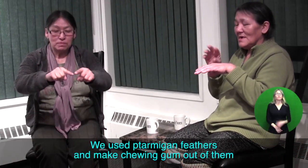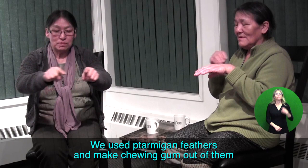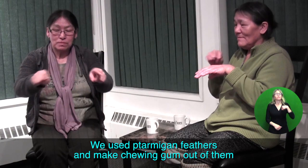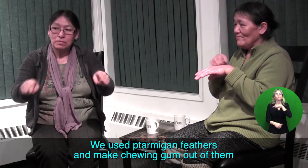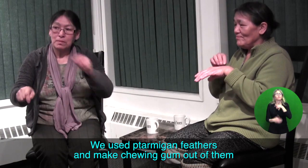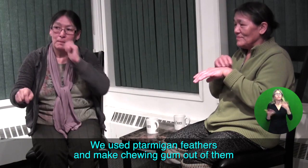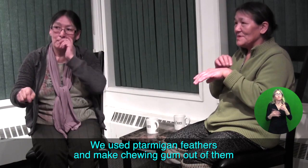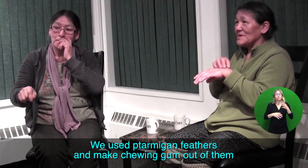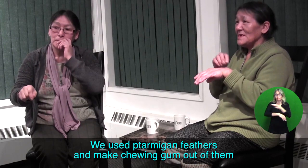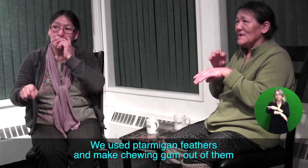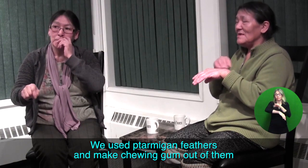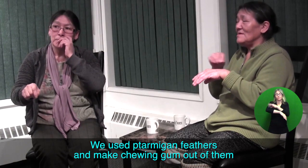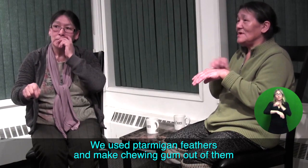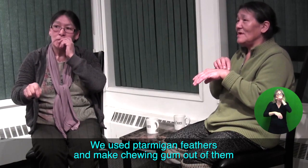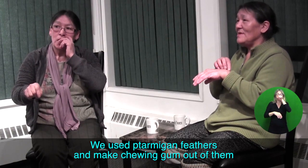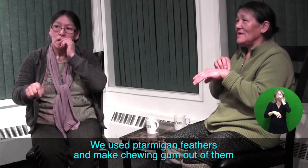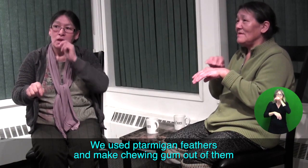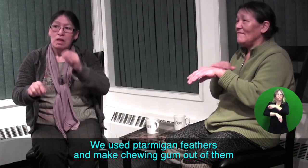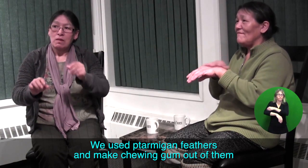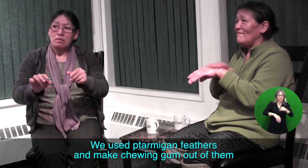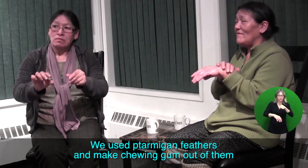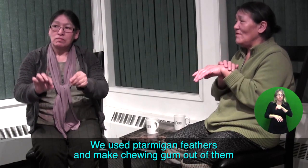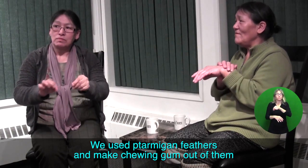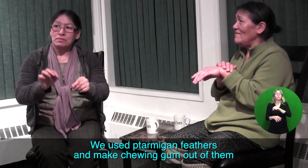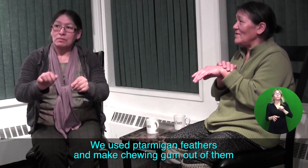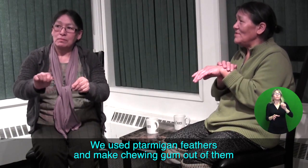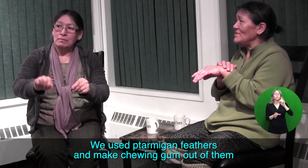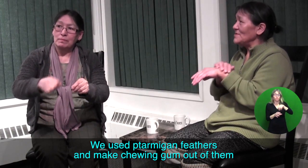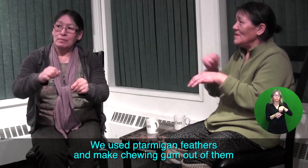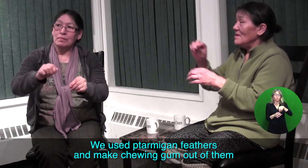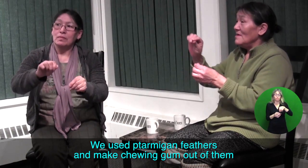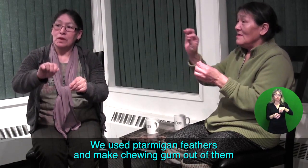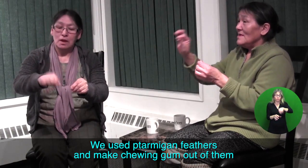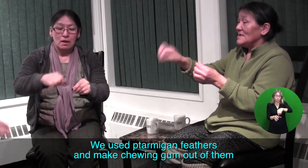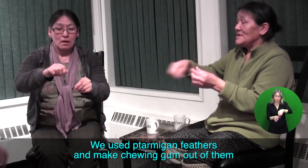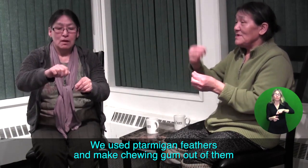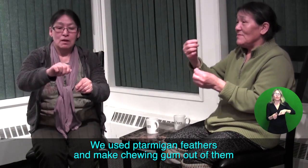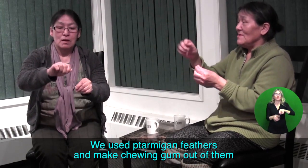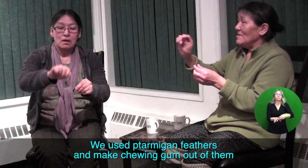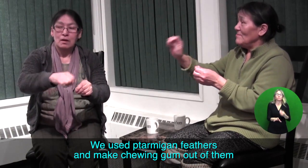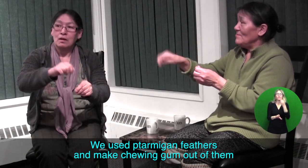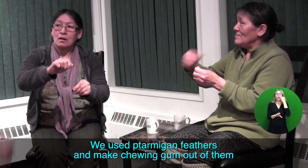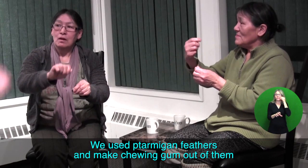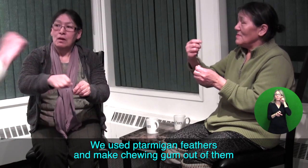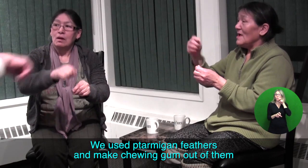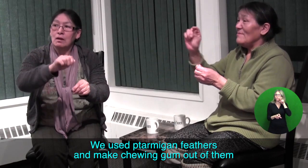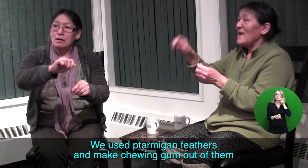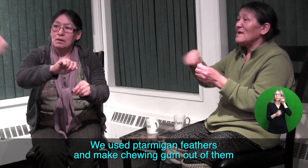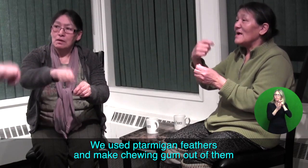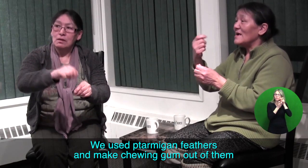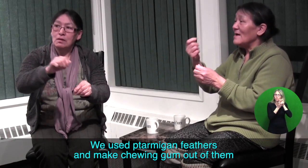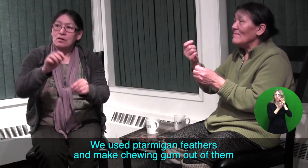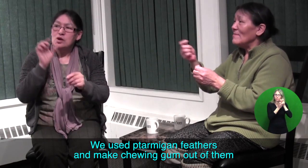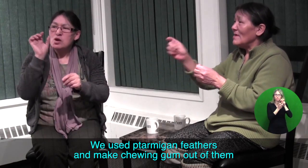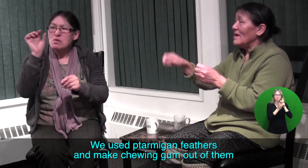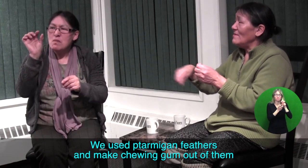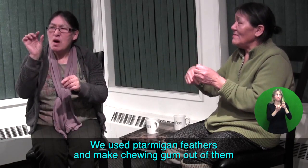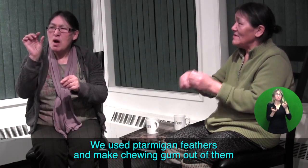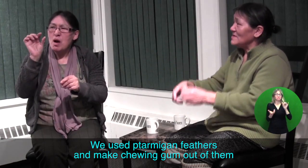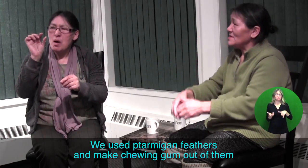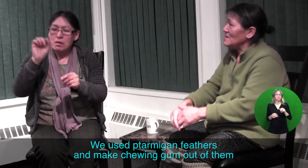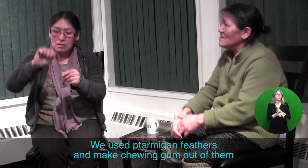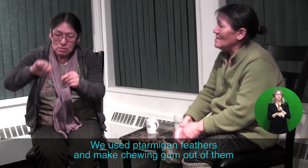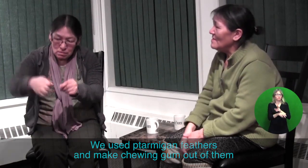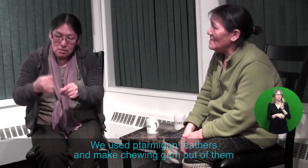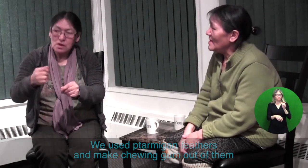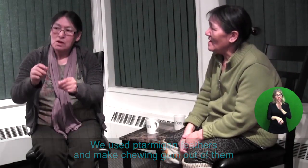ptarmigan skin, not ptarmigan, feathers? Fur, feathers? Feathers, yeah. And make a gum out of